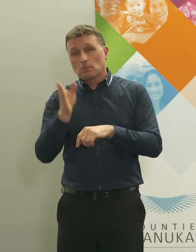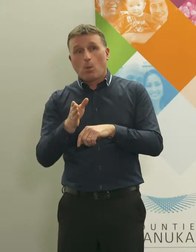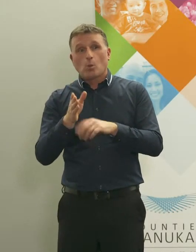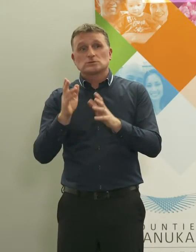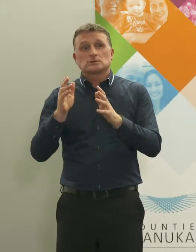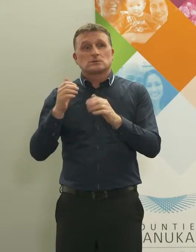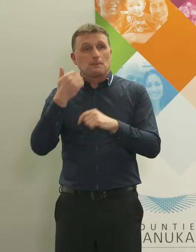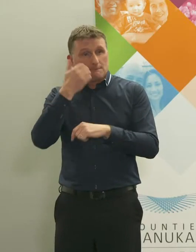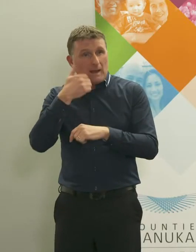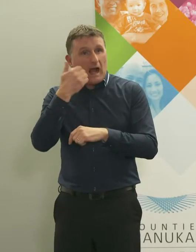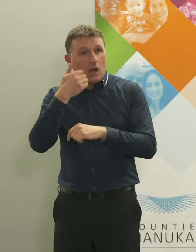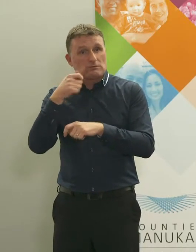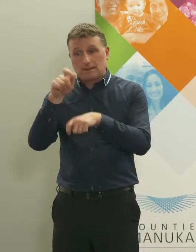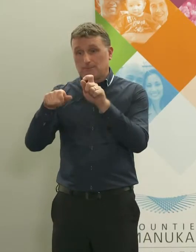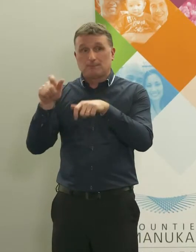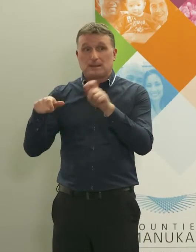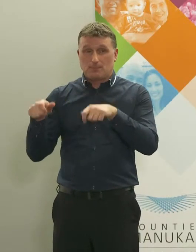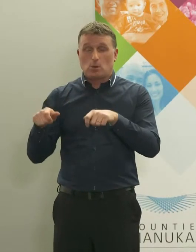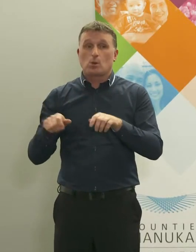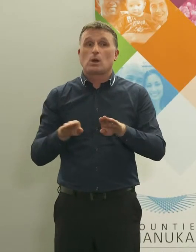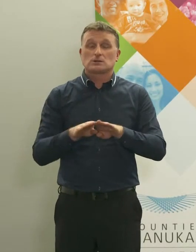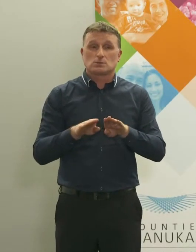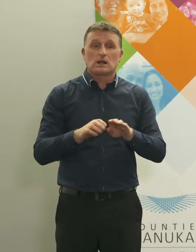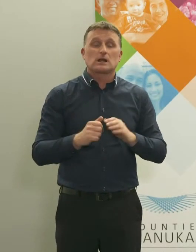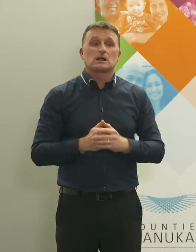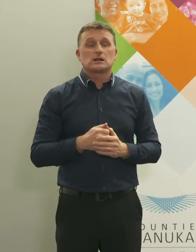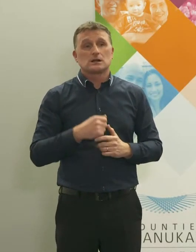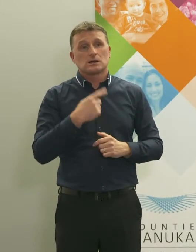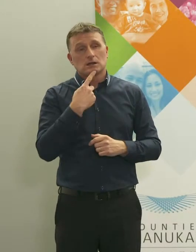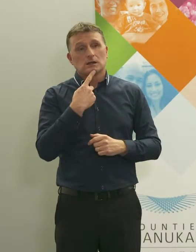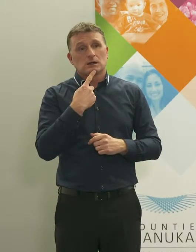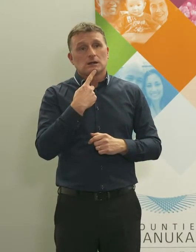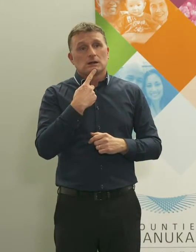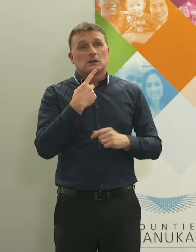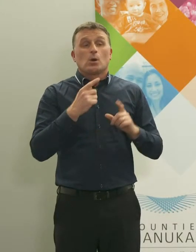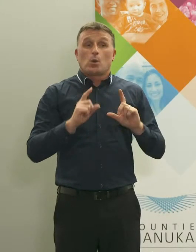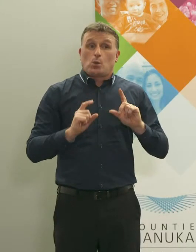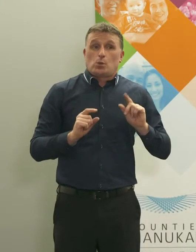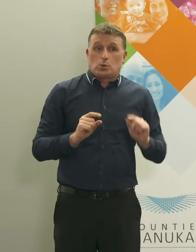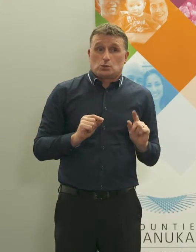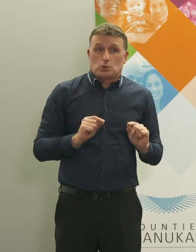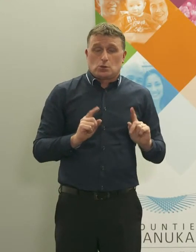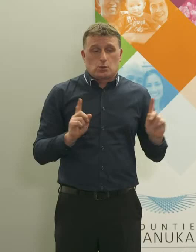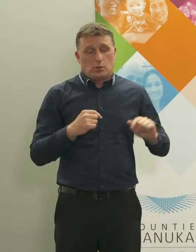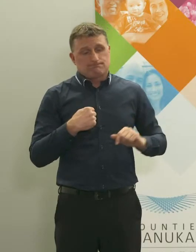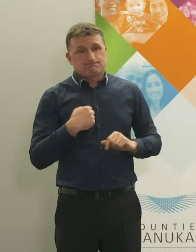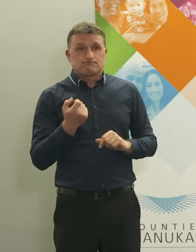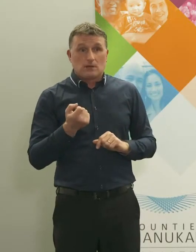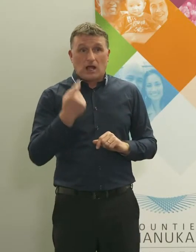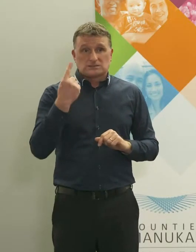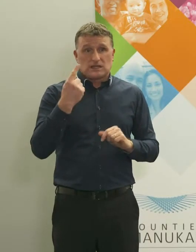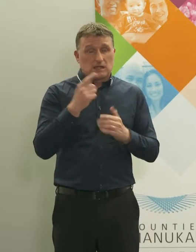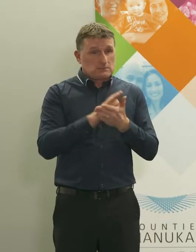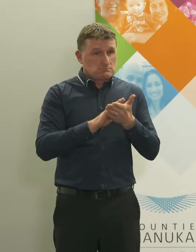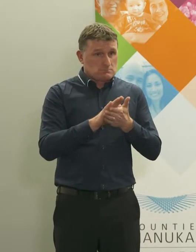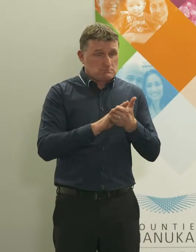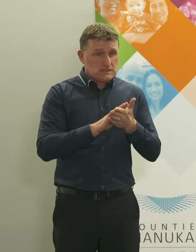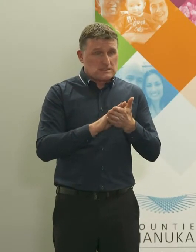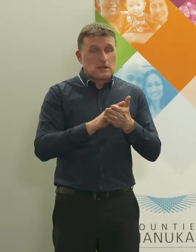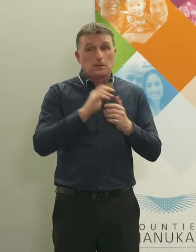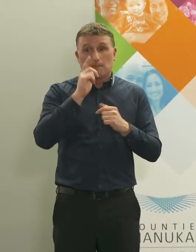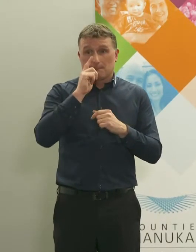well. So what we do understand is that in order for people